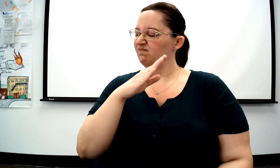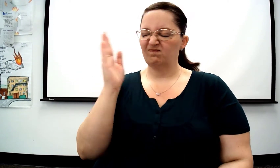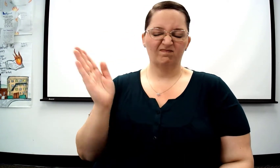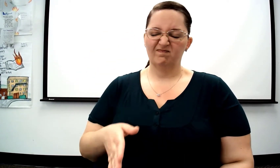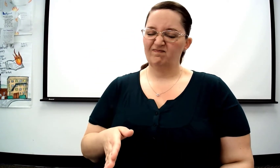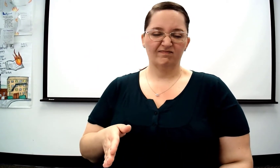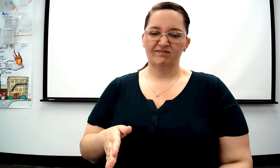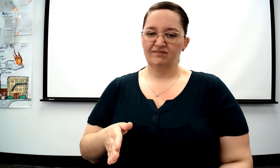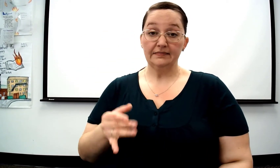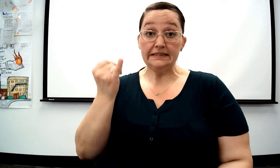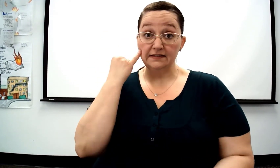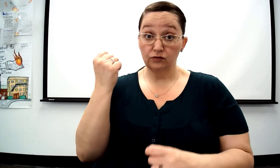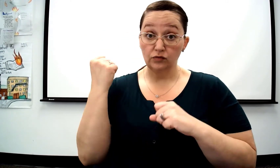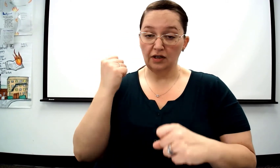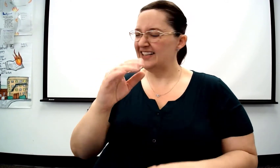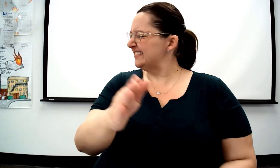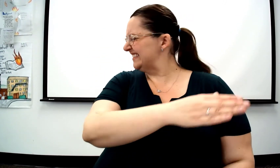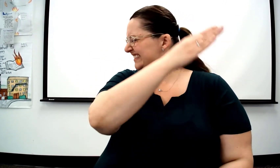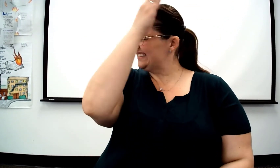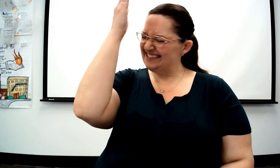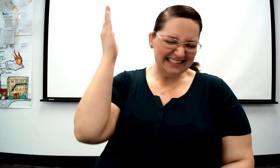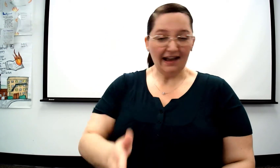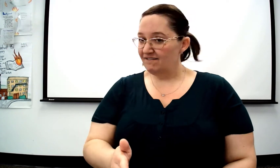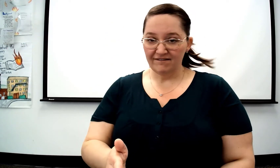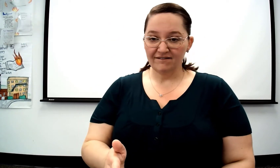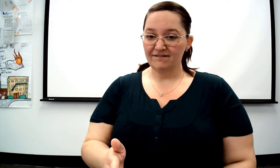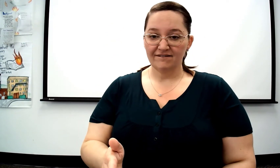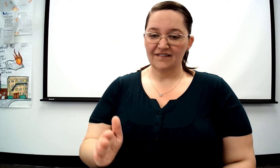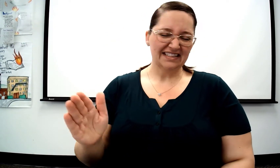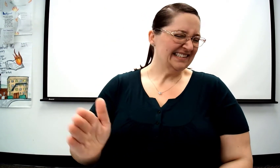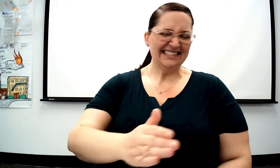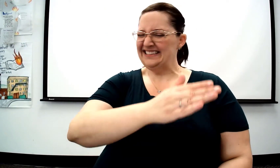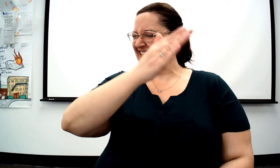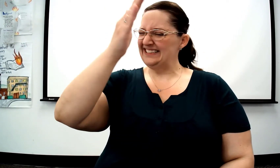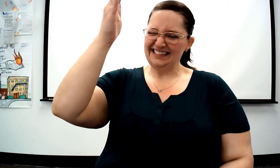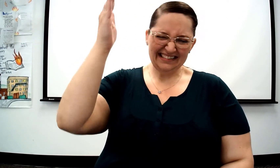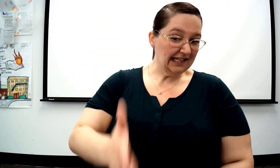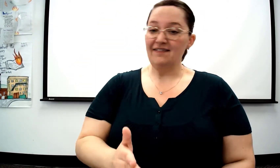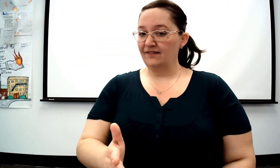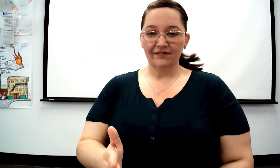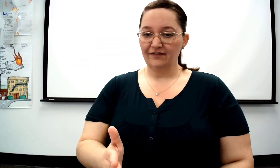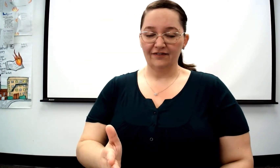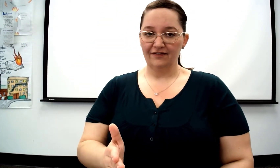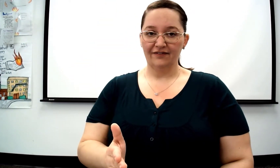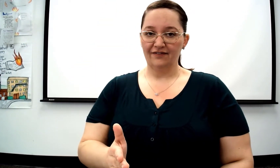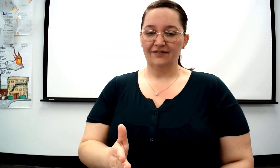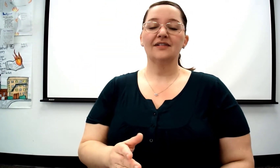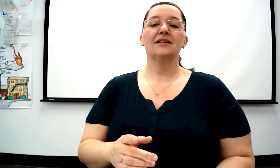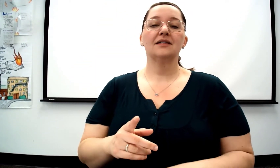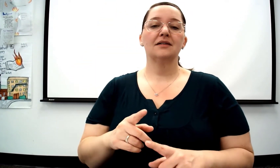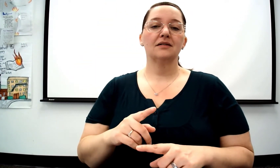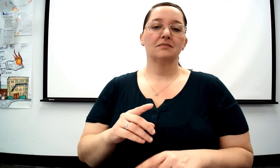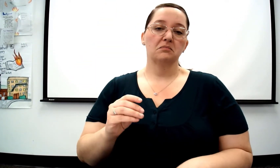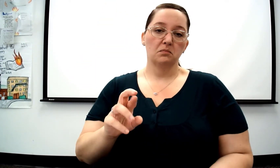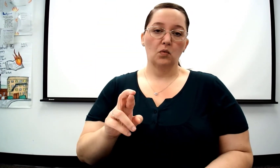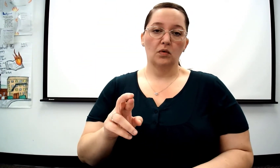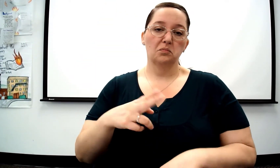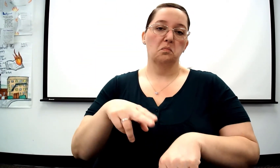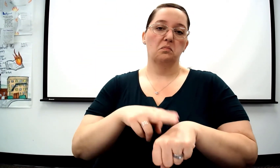Either one works, but you have to shake your head. If it is strong, you can circle and chop down. That's more of